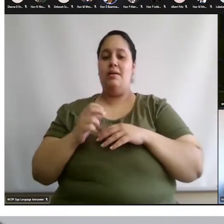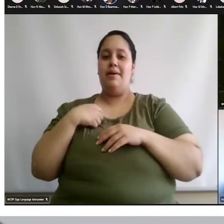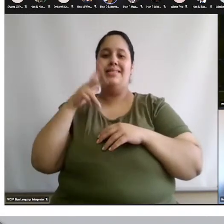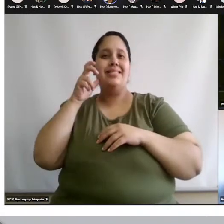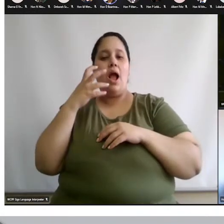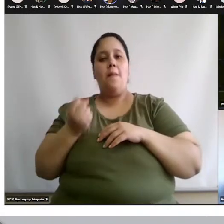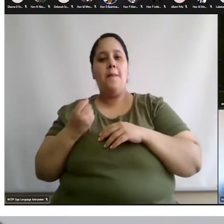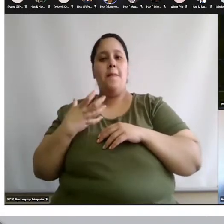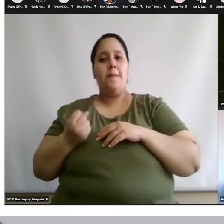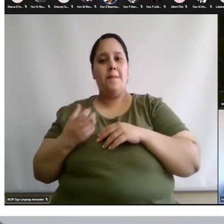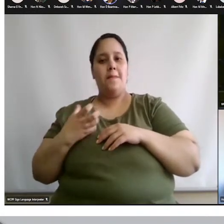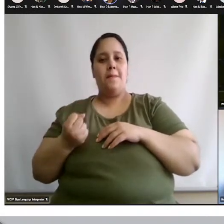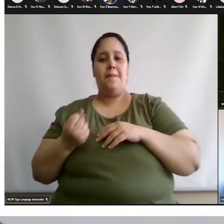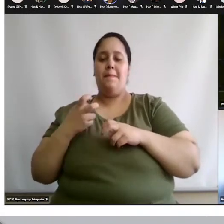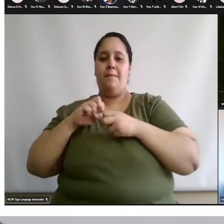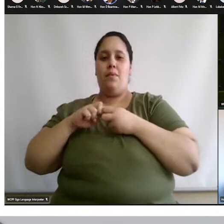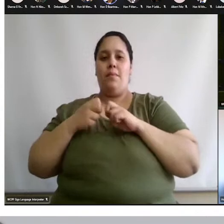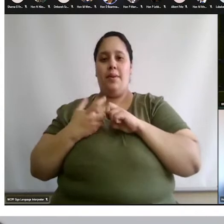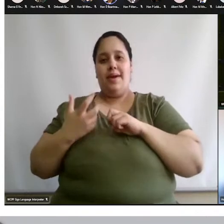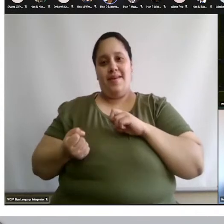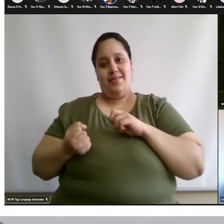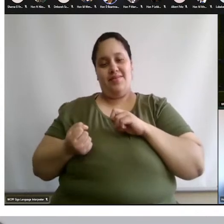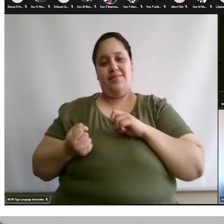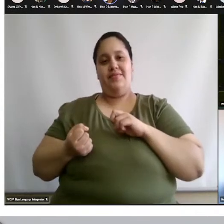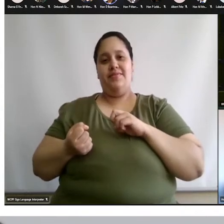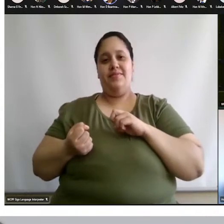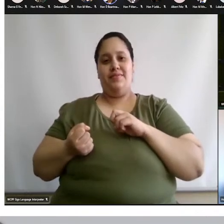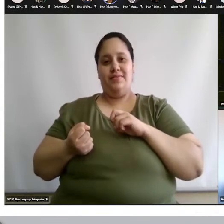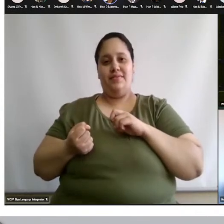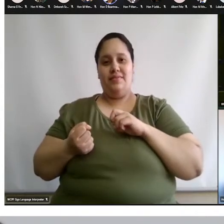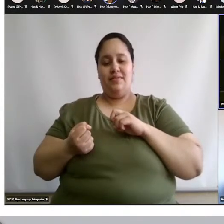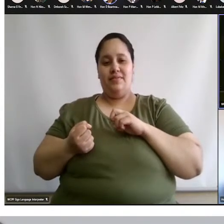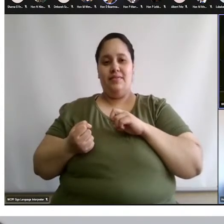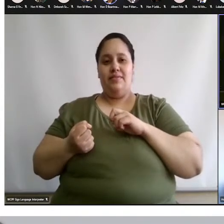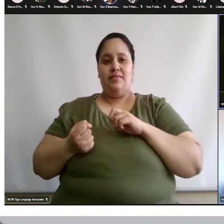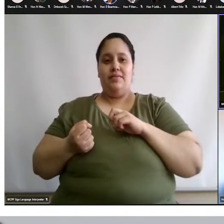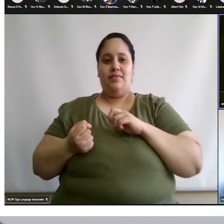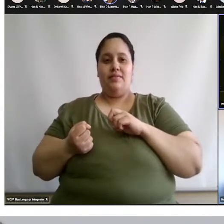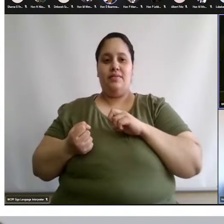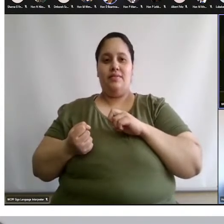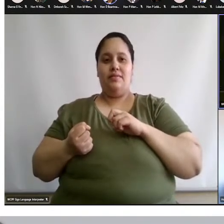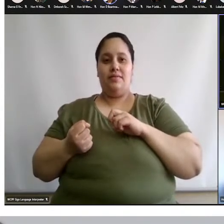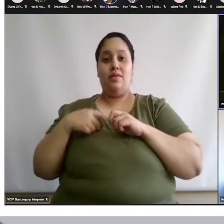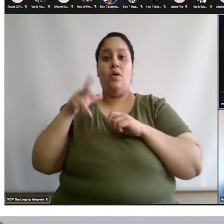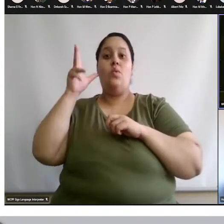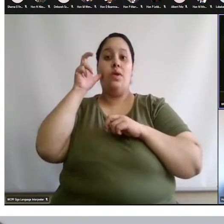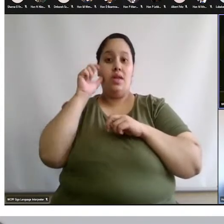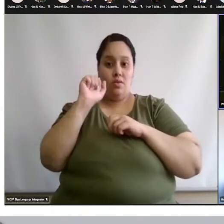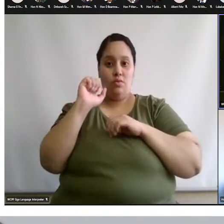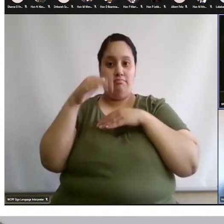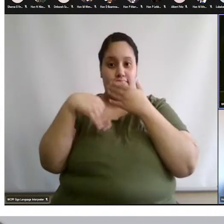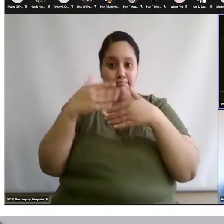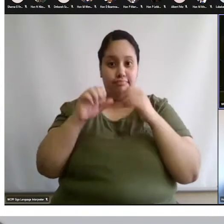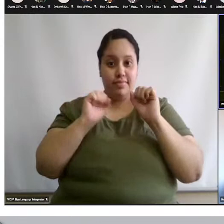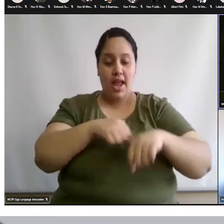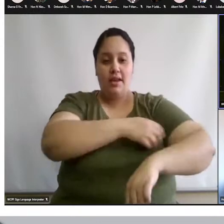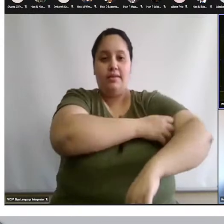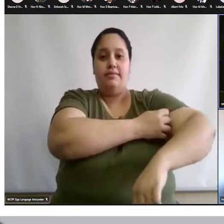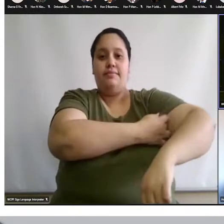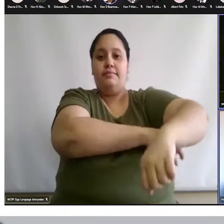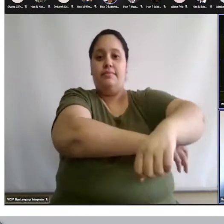I'm trying to unmute, it just keeps on showing that I'm muted again. Now we can hear you. Will you please proceed, Honourable Partner?